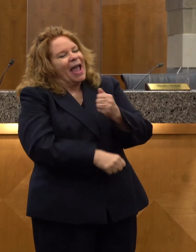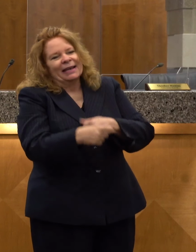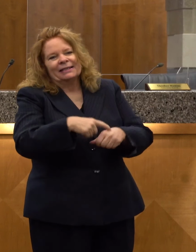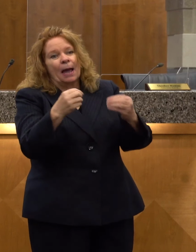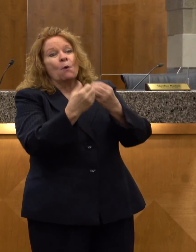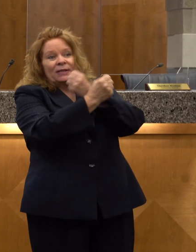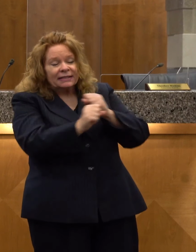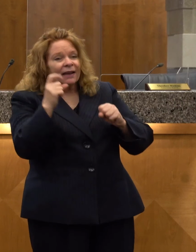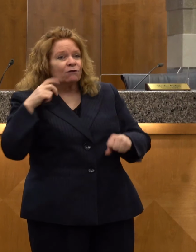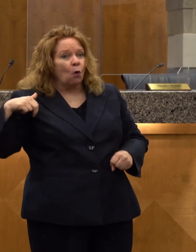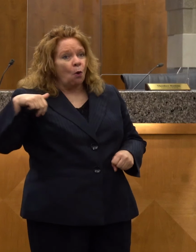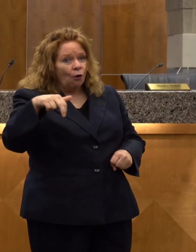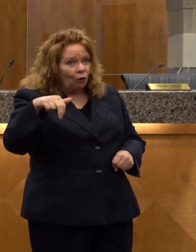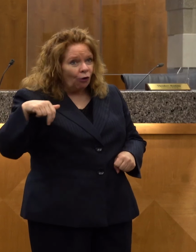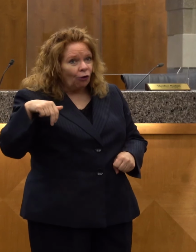pedestrian traffic,